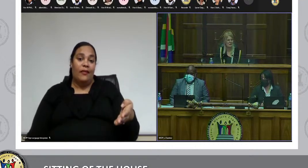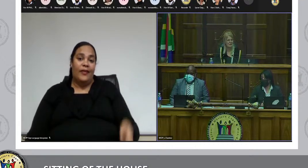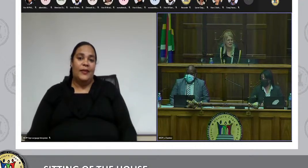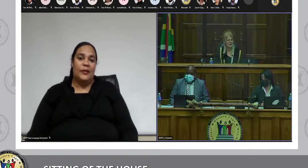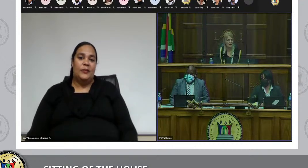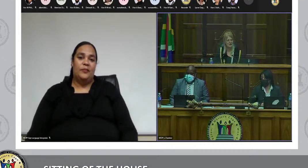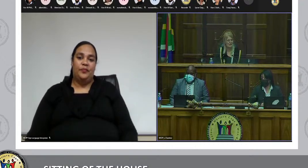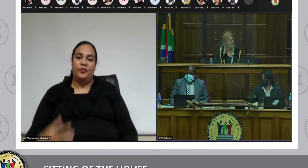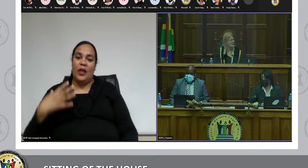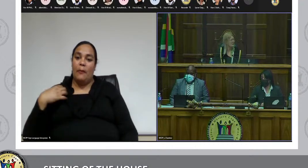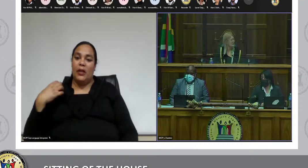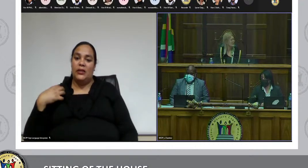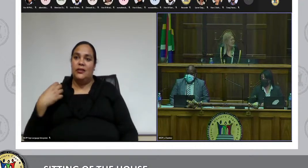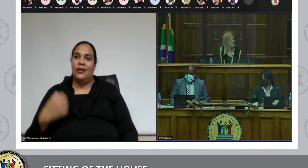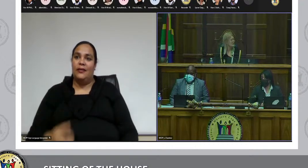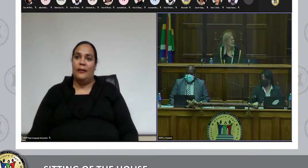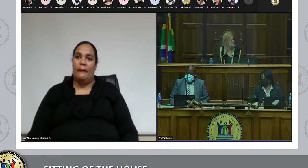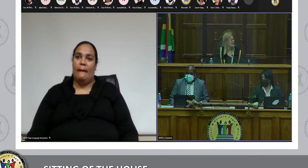Minister Simmers?